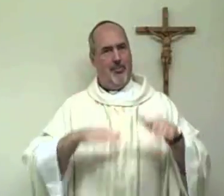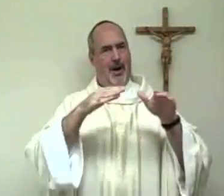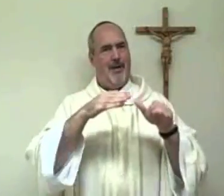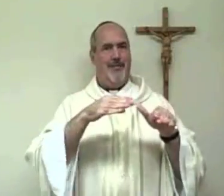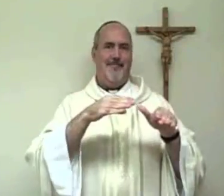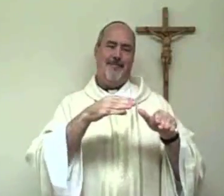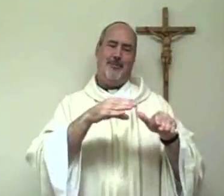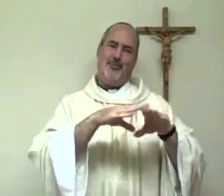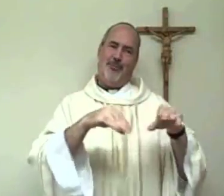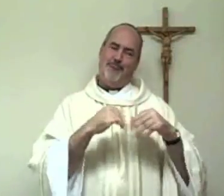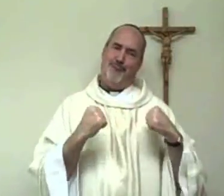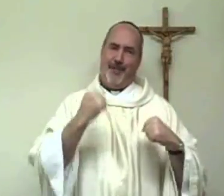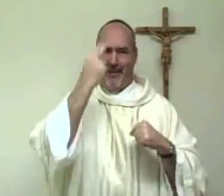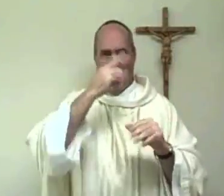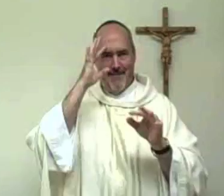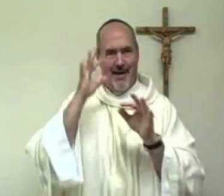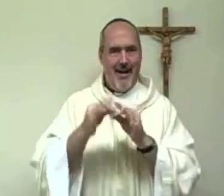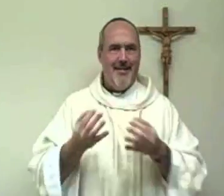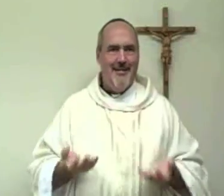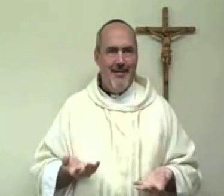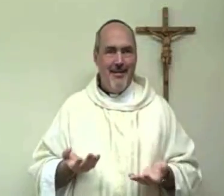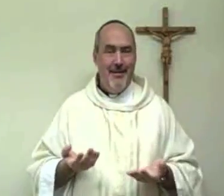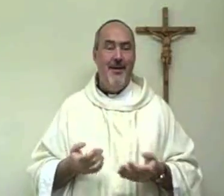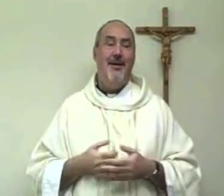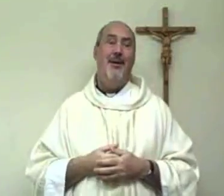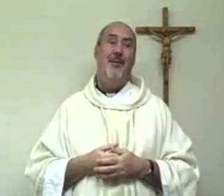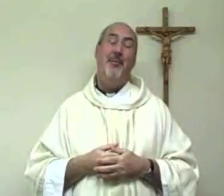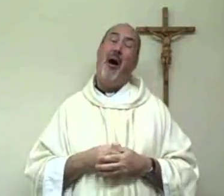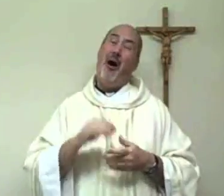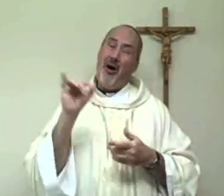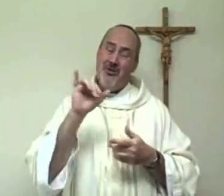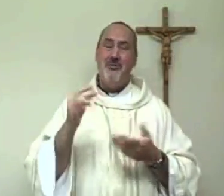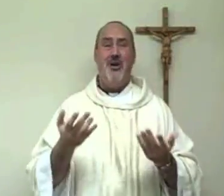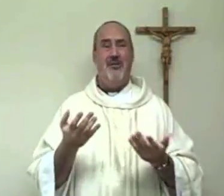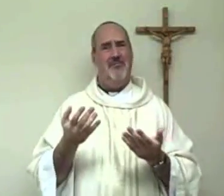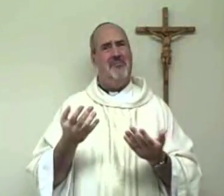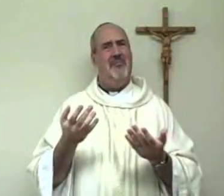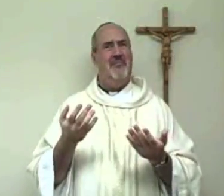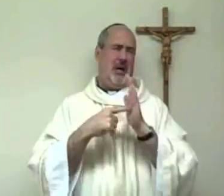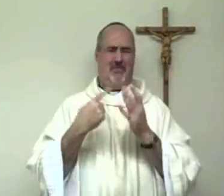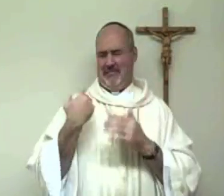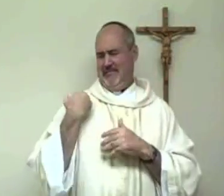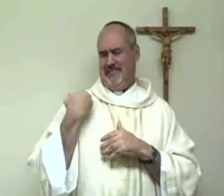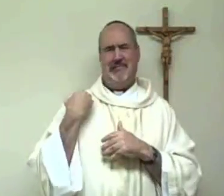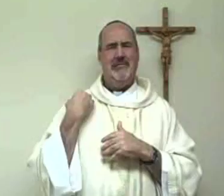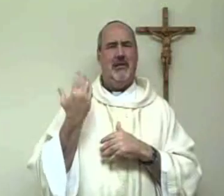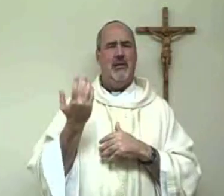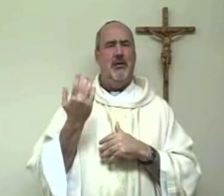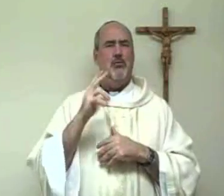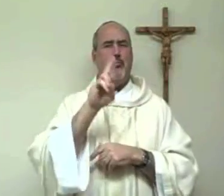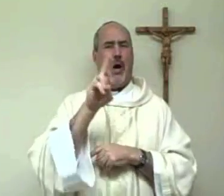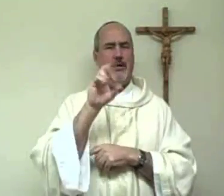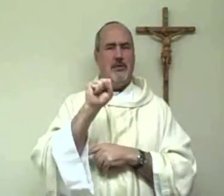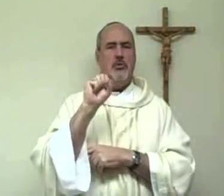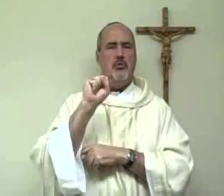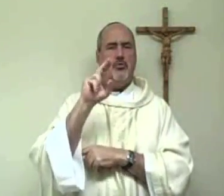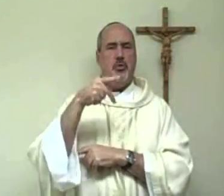but it's very difficult given that climate. So how can the church take on that role to help those families?